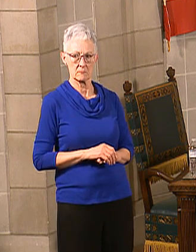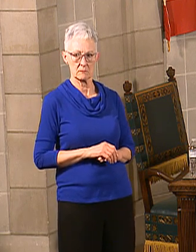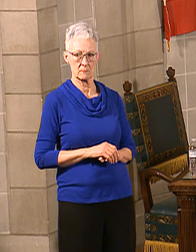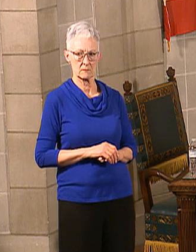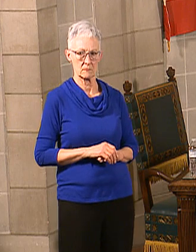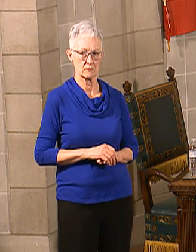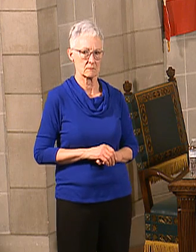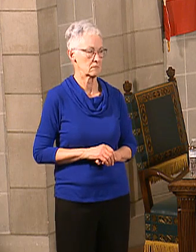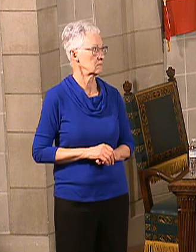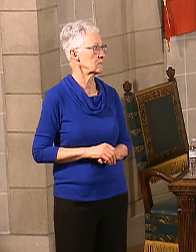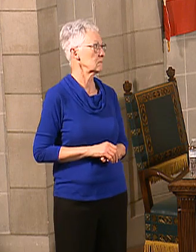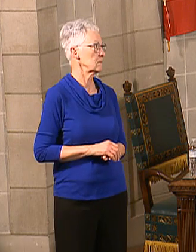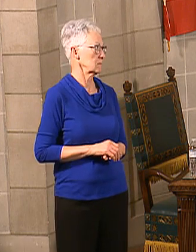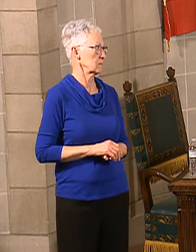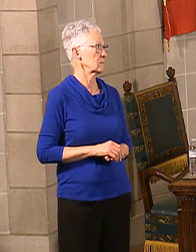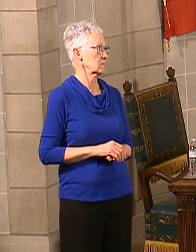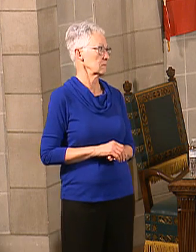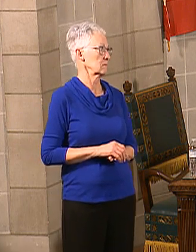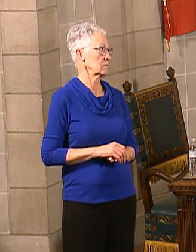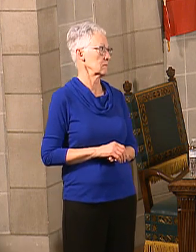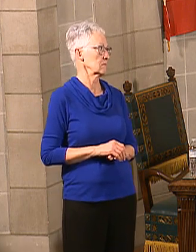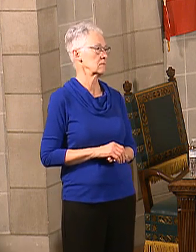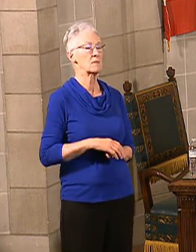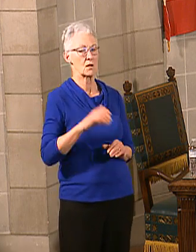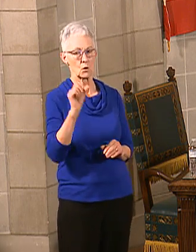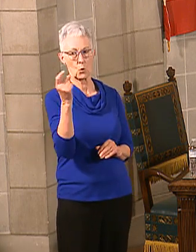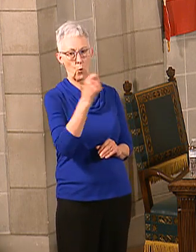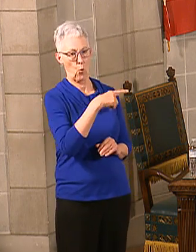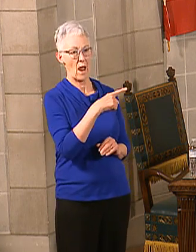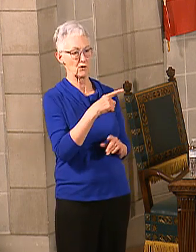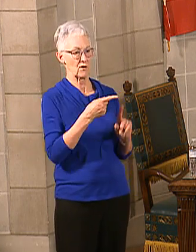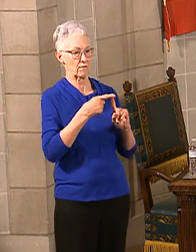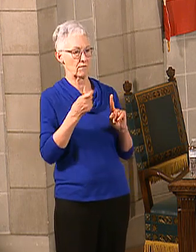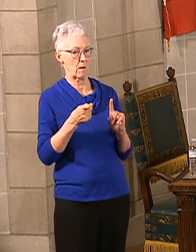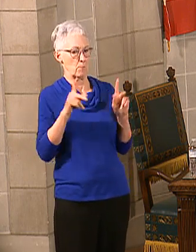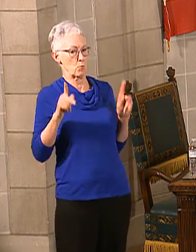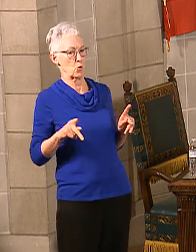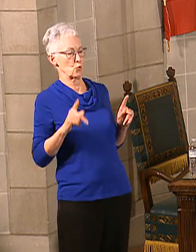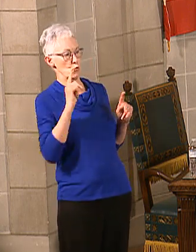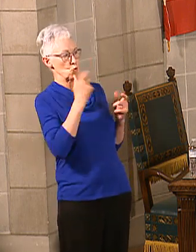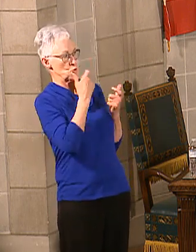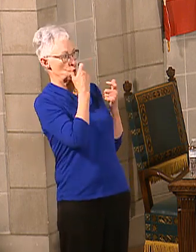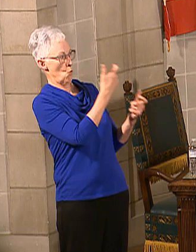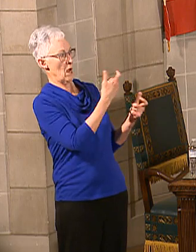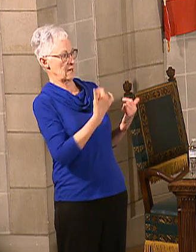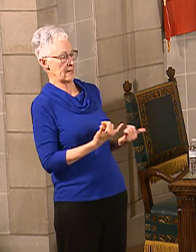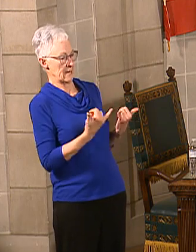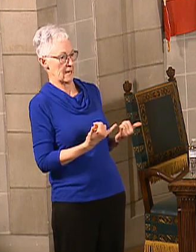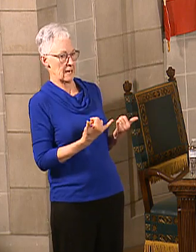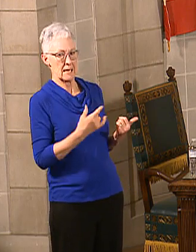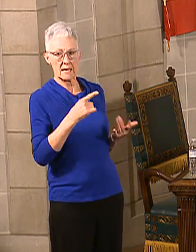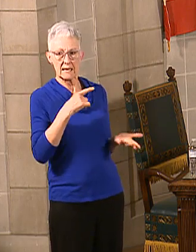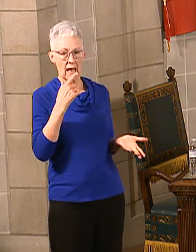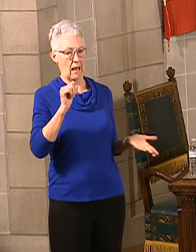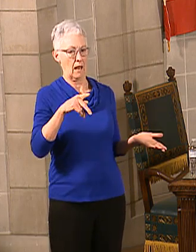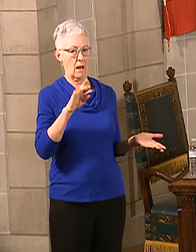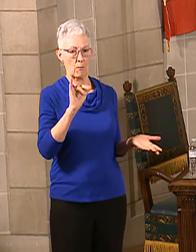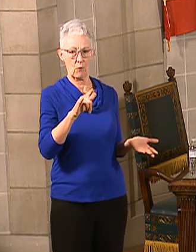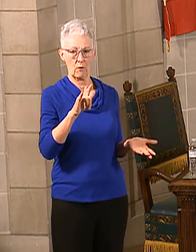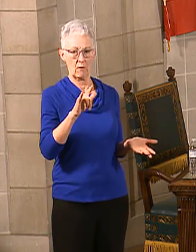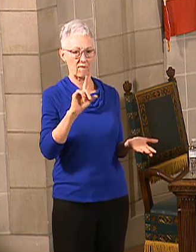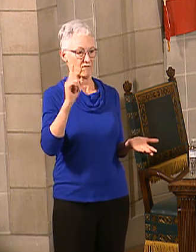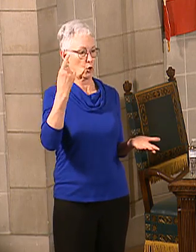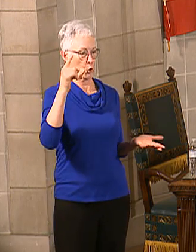grade next year. Can you comment on that? Sure. The question was from a viewer that there's a April Fool's joke going around